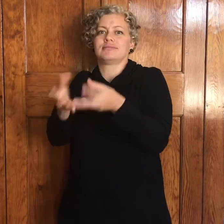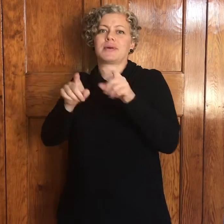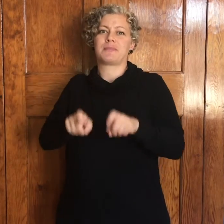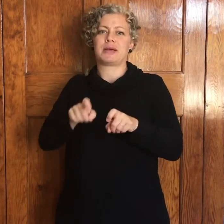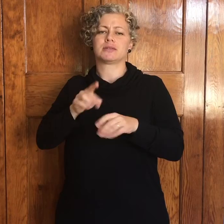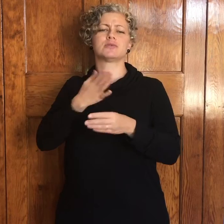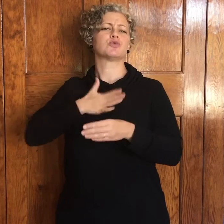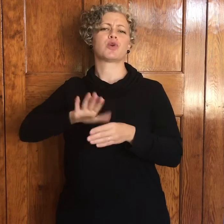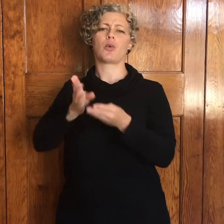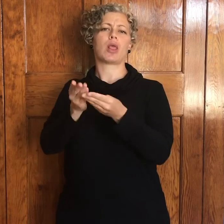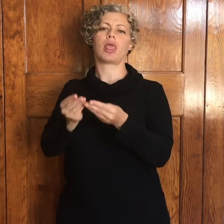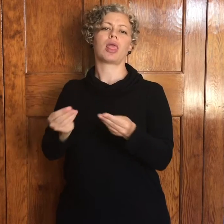Number 4.